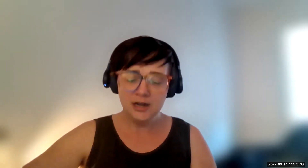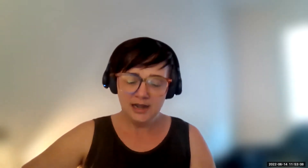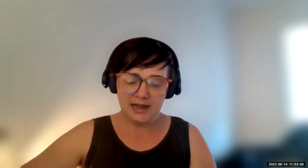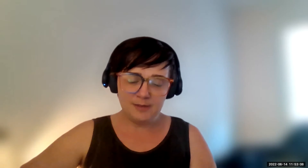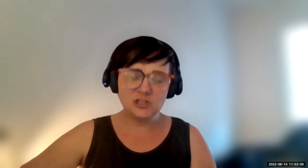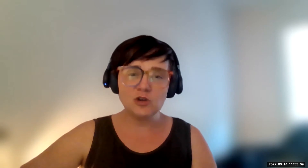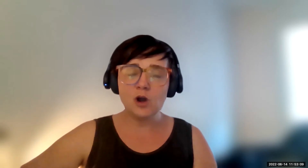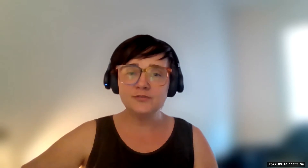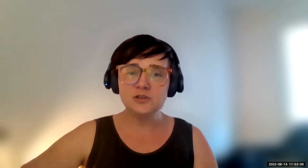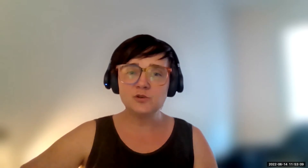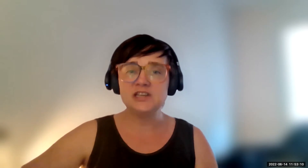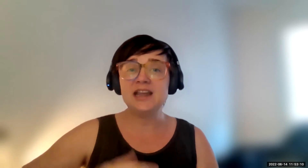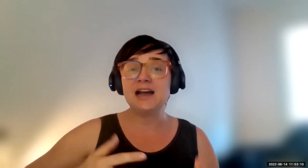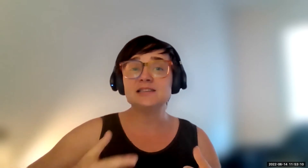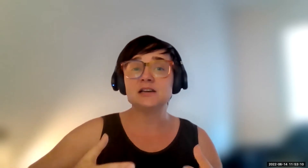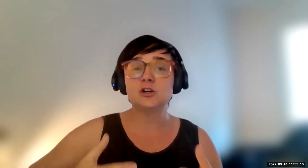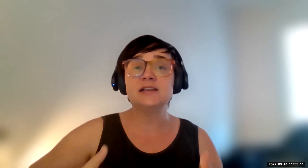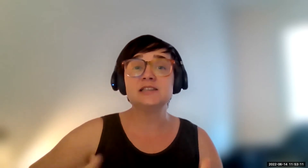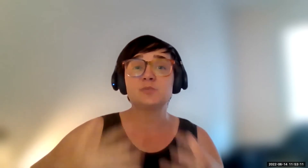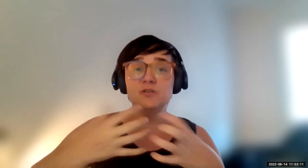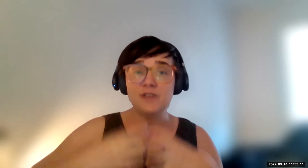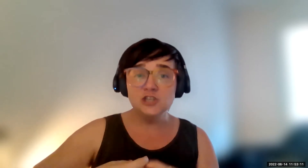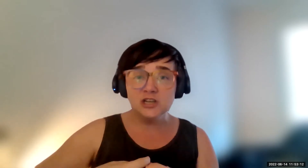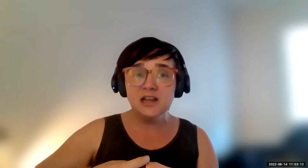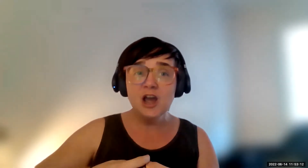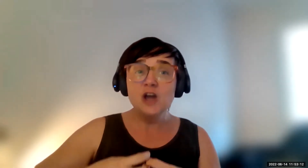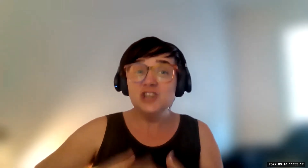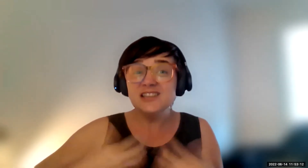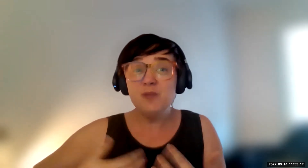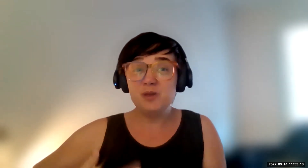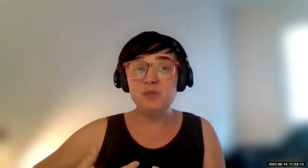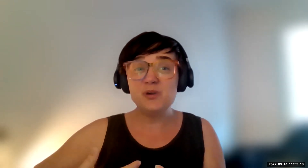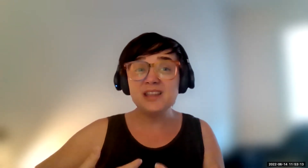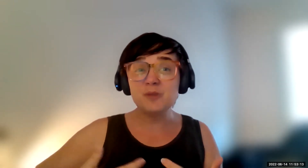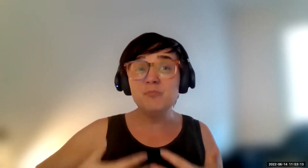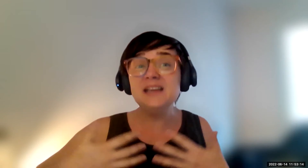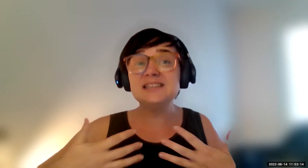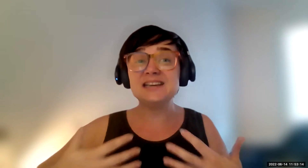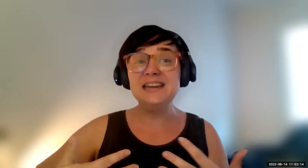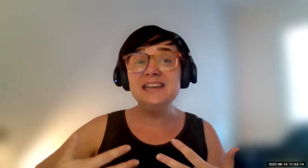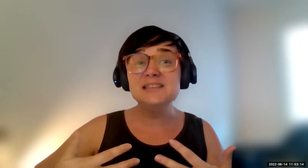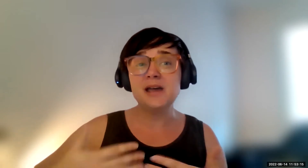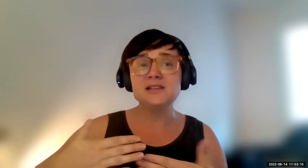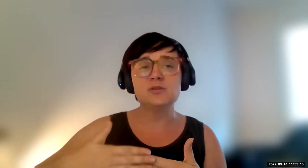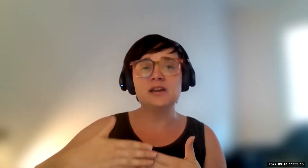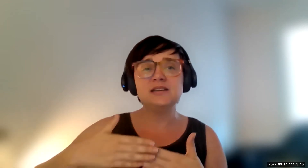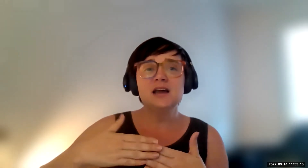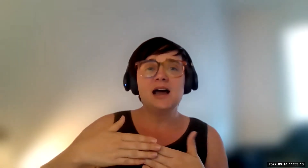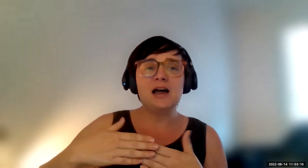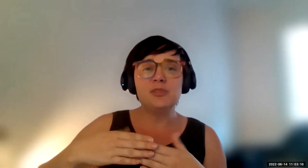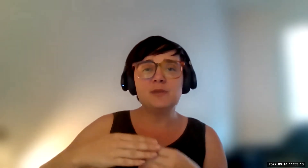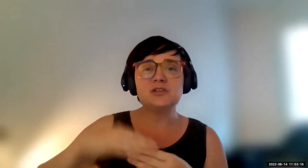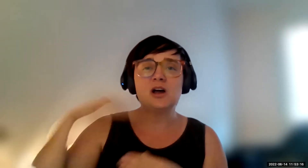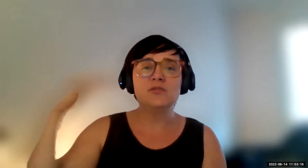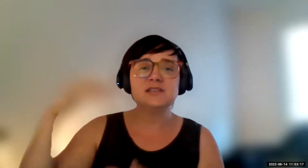correct gender? And so often we're seeing, as a crisis prevention, just helping people get their basic needs met so